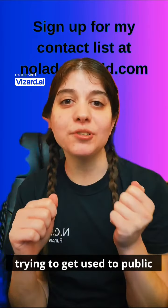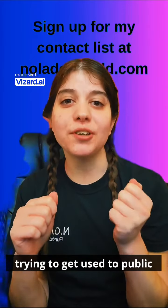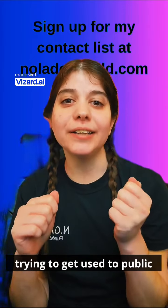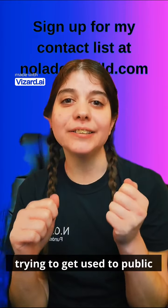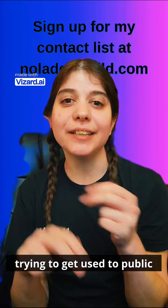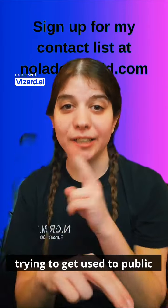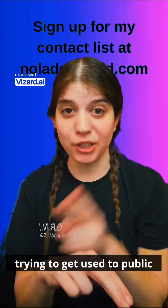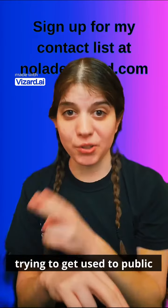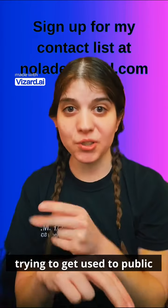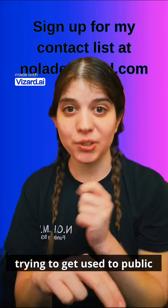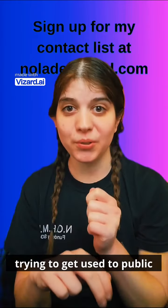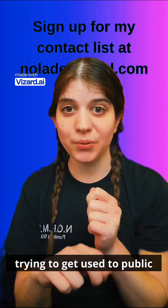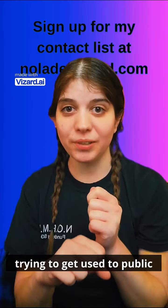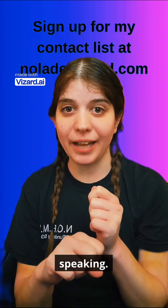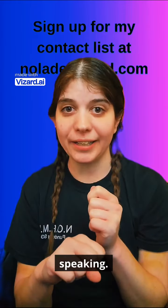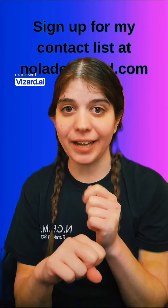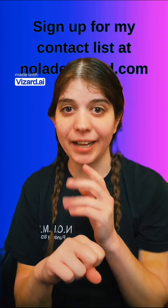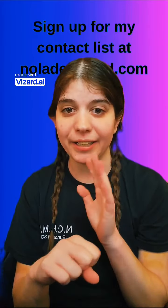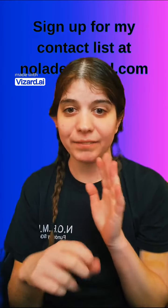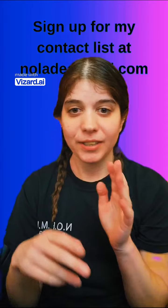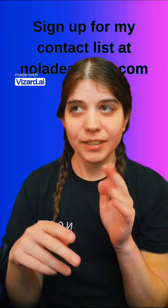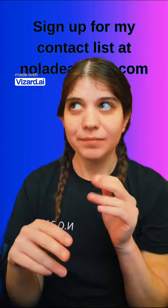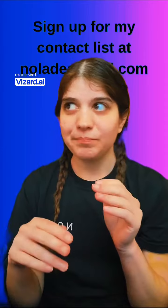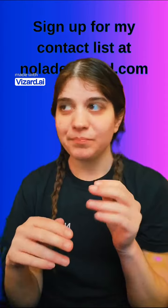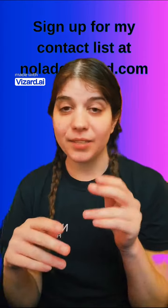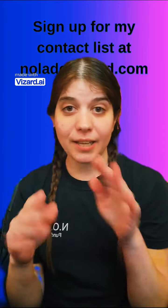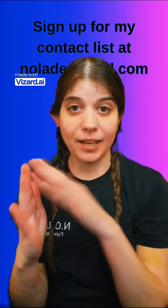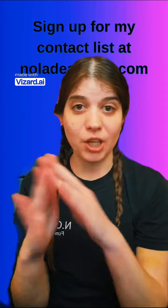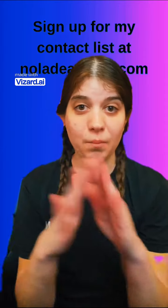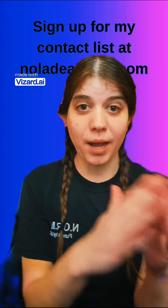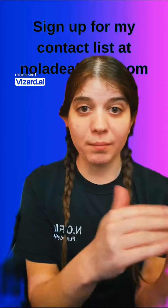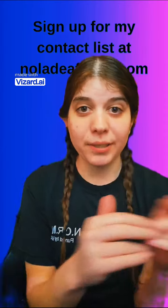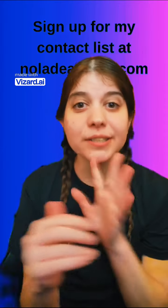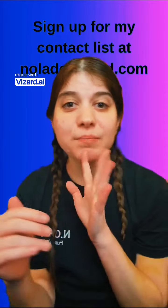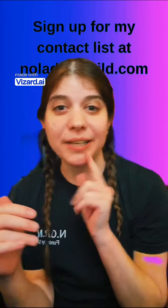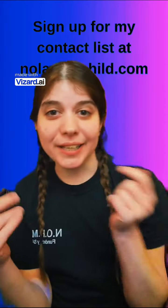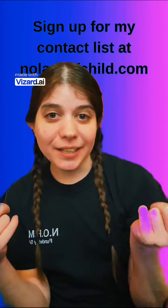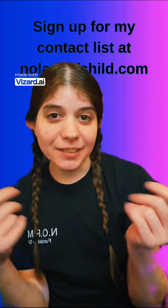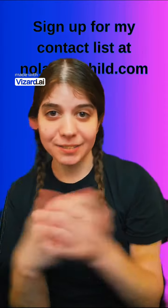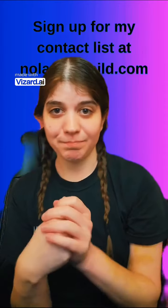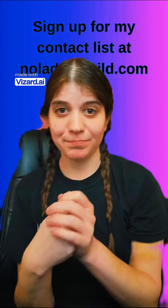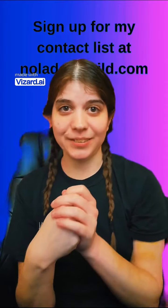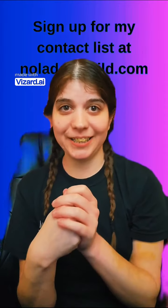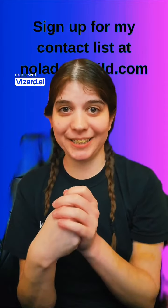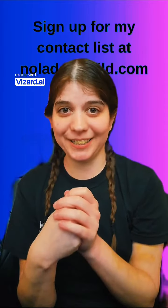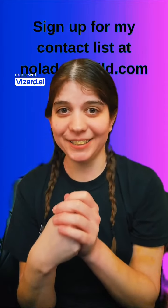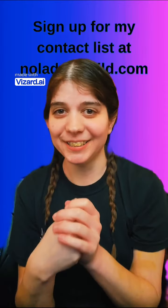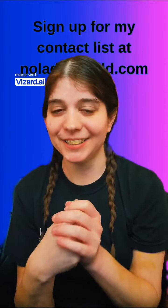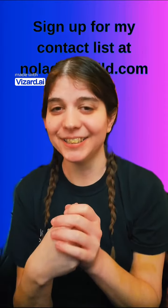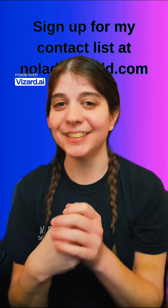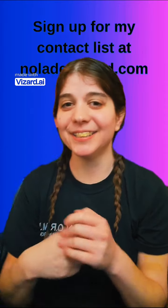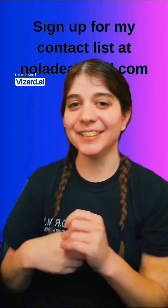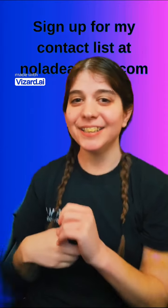trying to get used to like kind of, I don't know, public speaking.